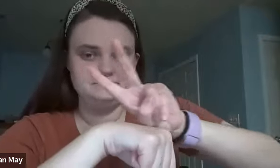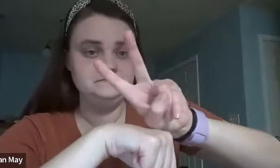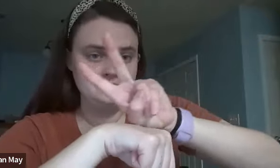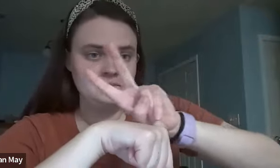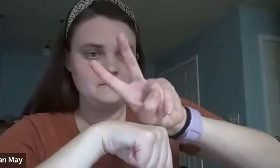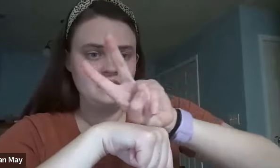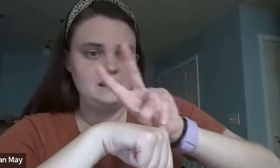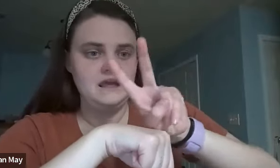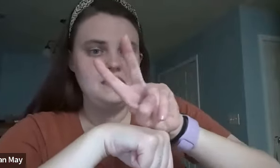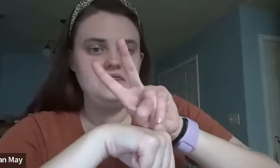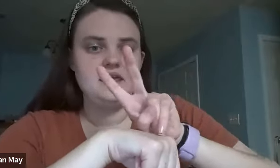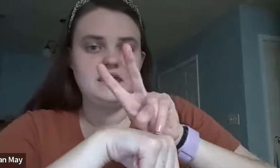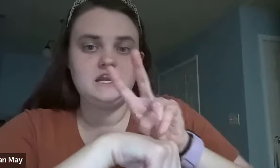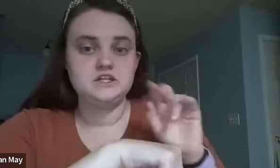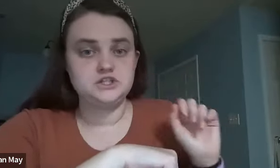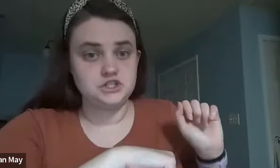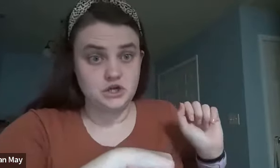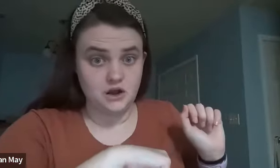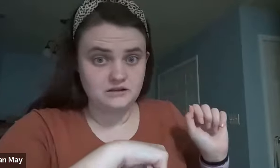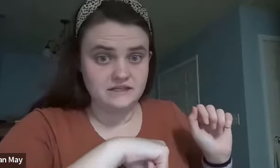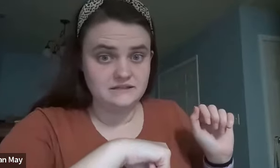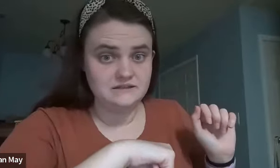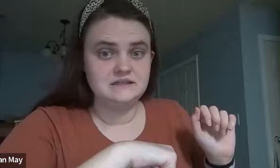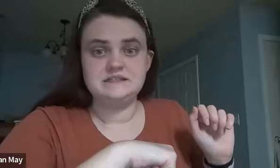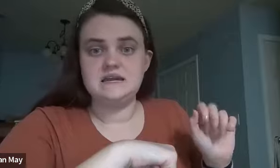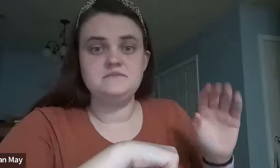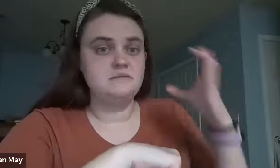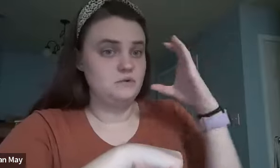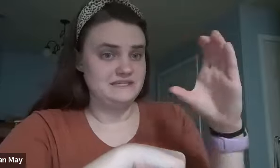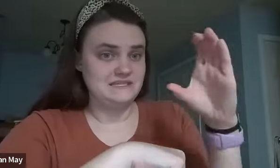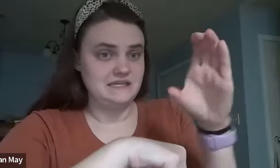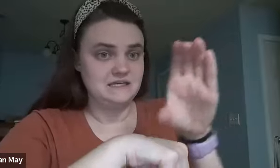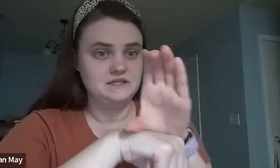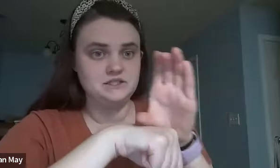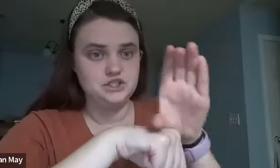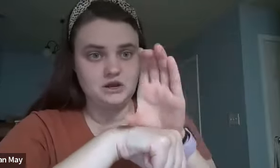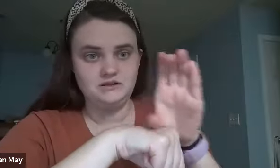And then chocolate, same thing, but with a C. Chocolate.